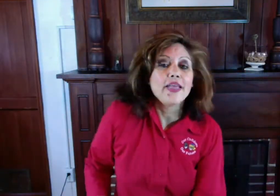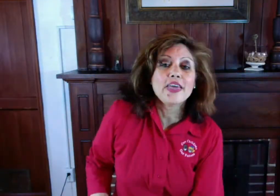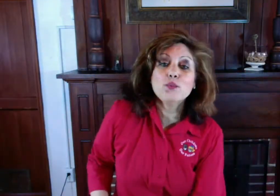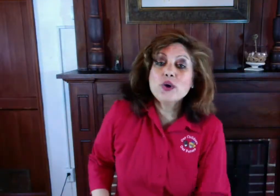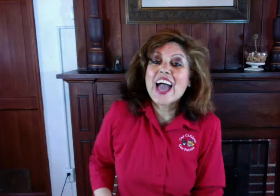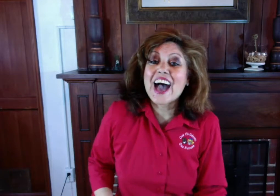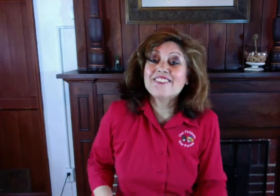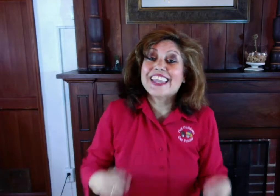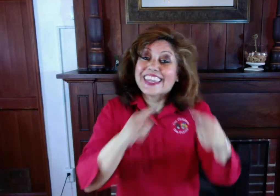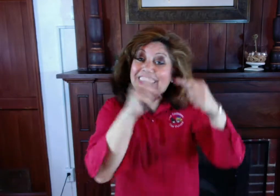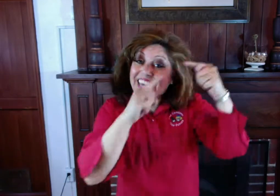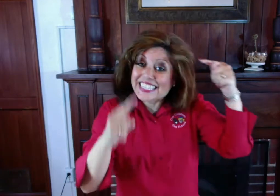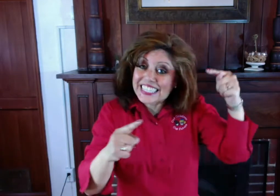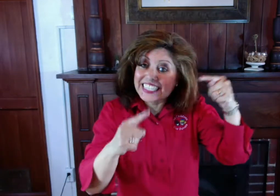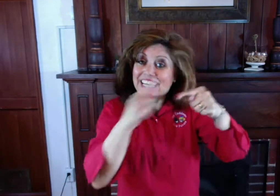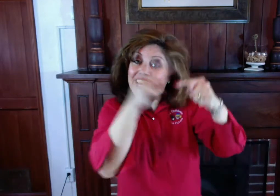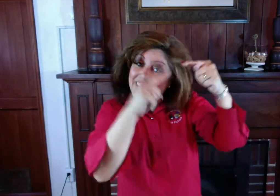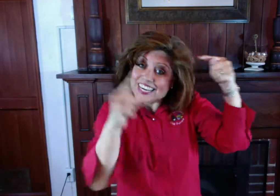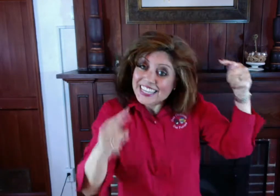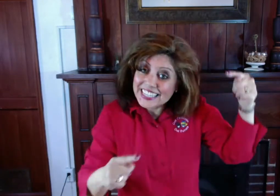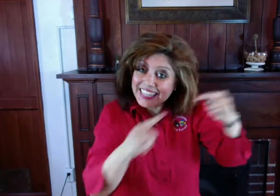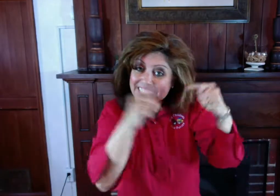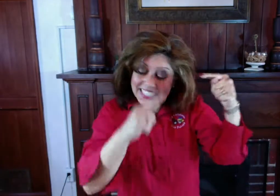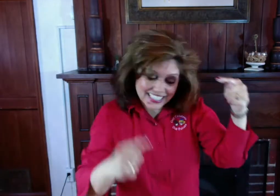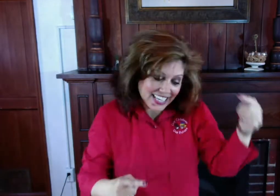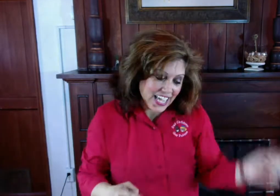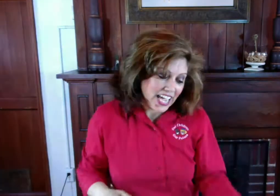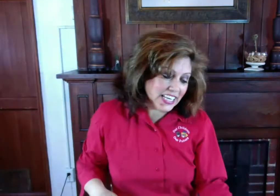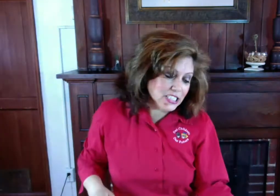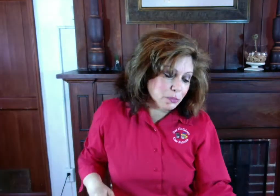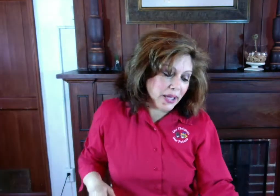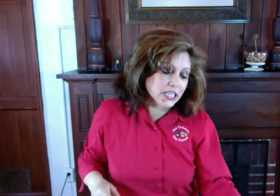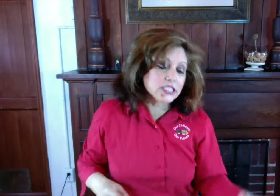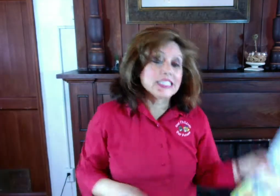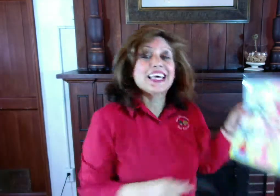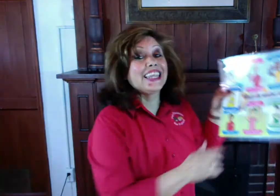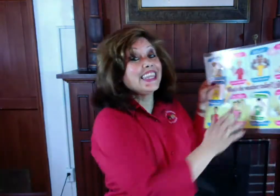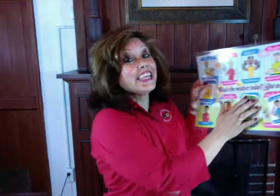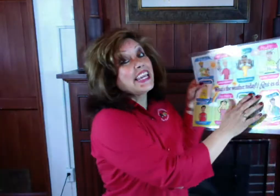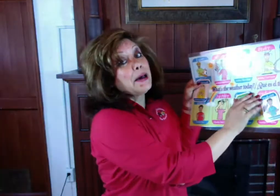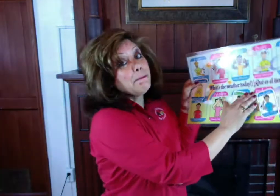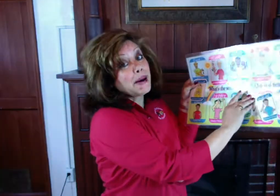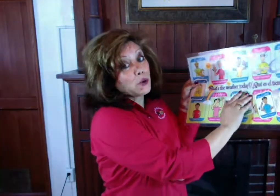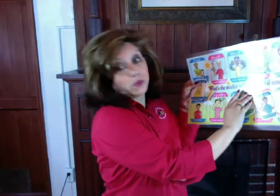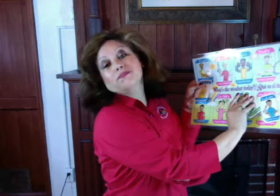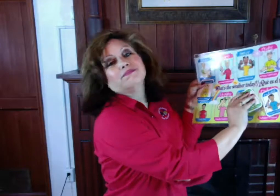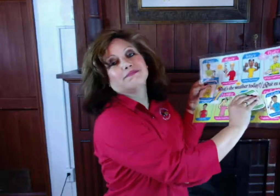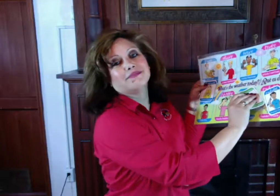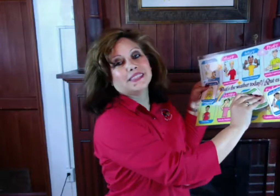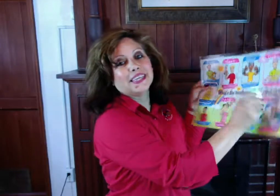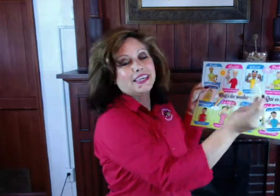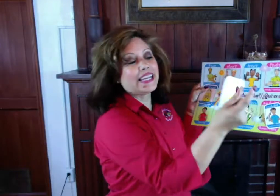Then we have lightning, lightning. And in Spanish is relámpago,